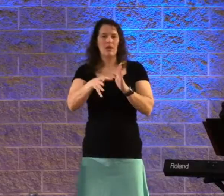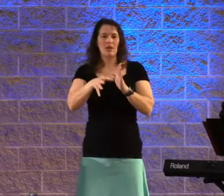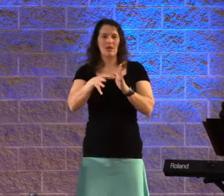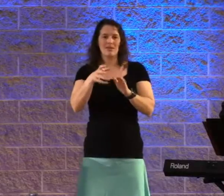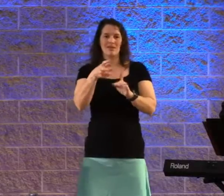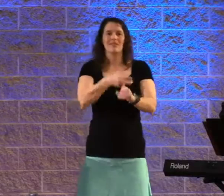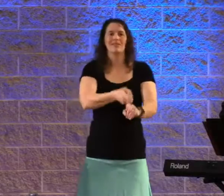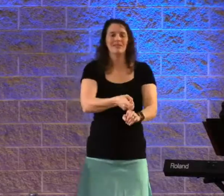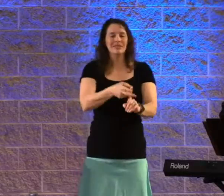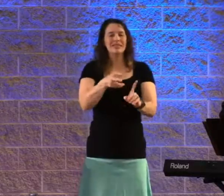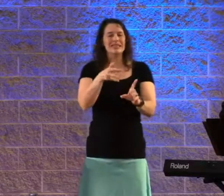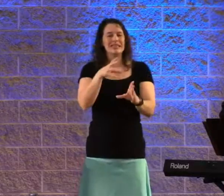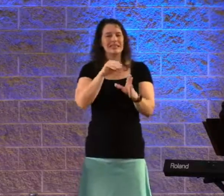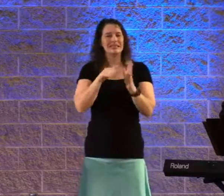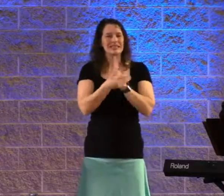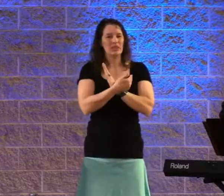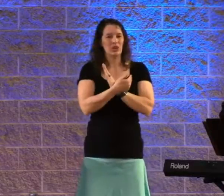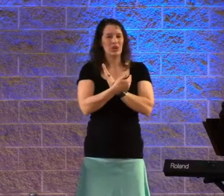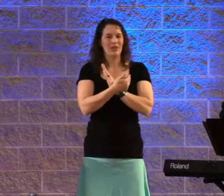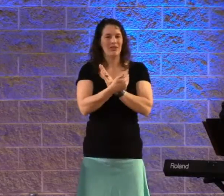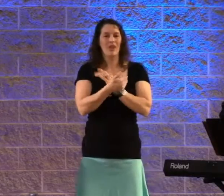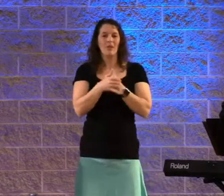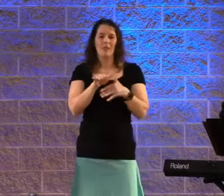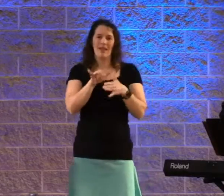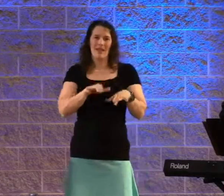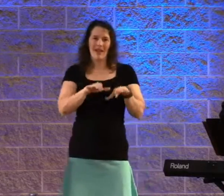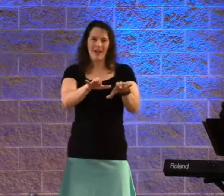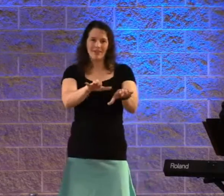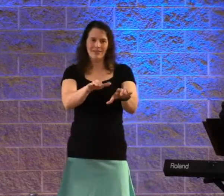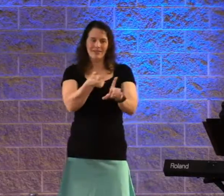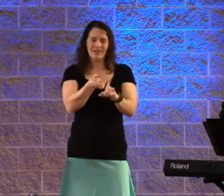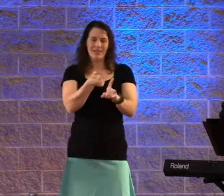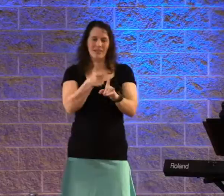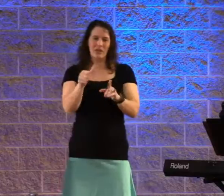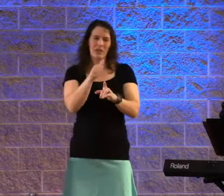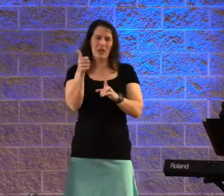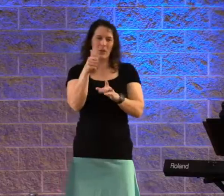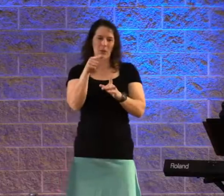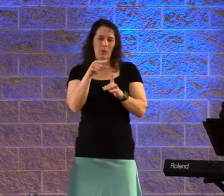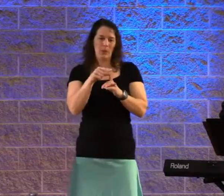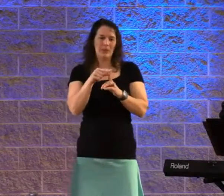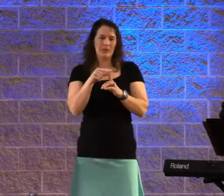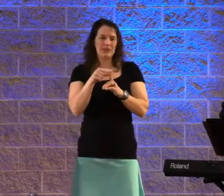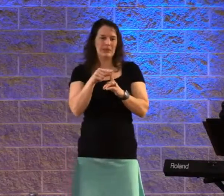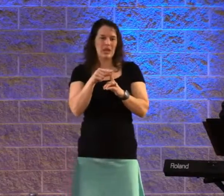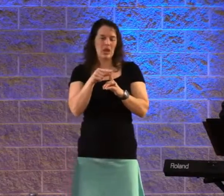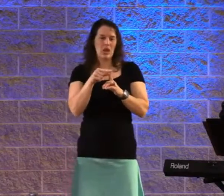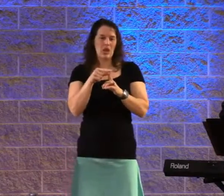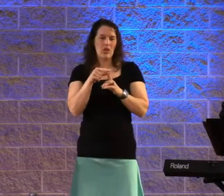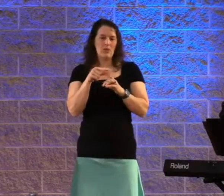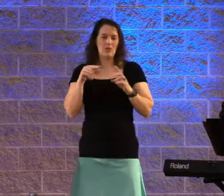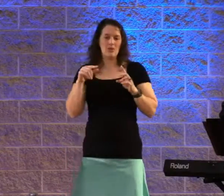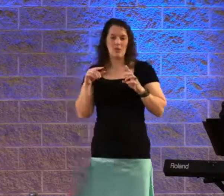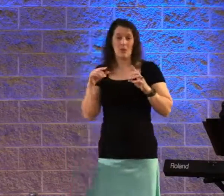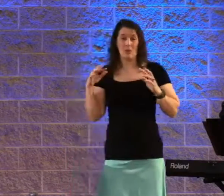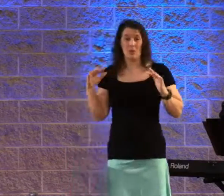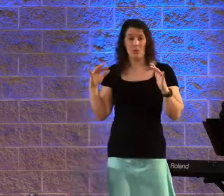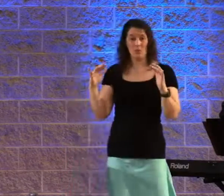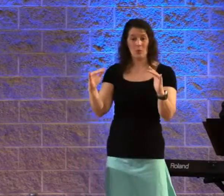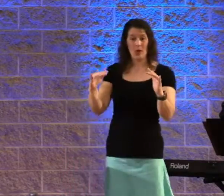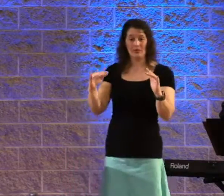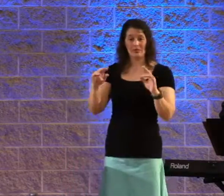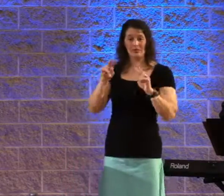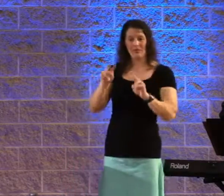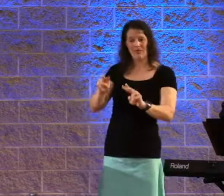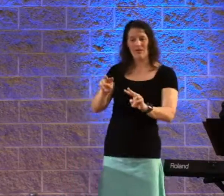The Bible says she was caught in the very act. In other words, the self-righteous crowd had been scoping her out. They had